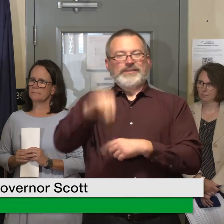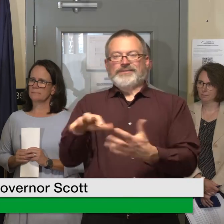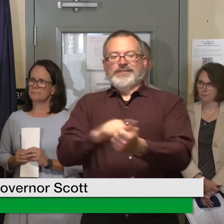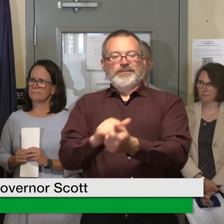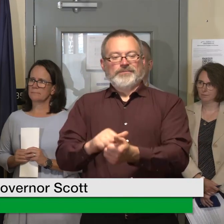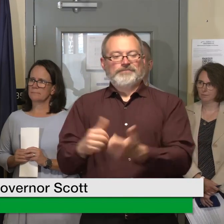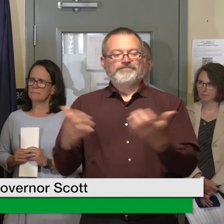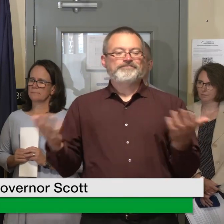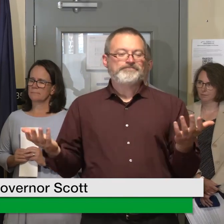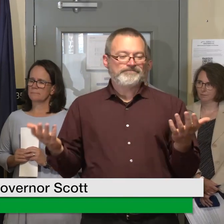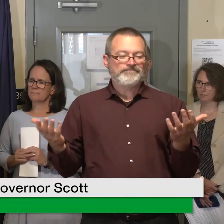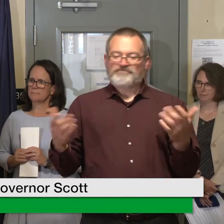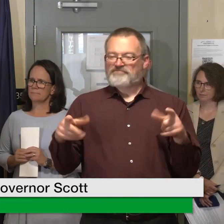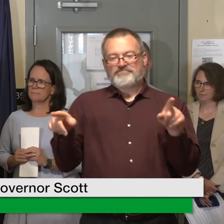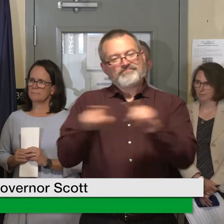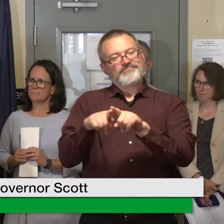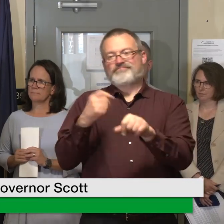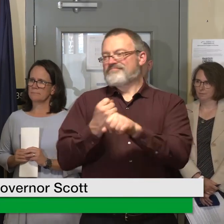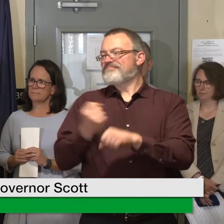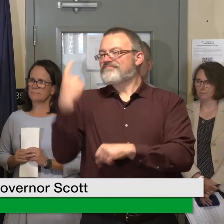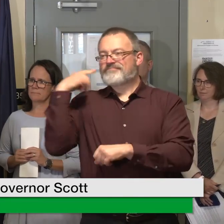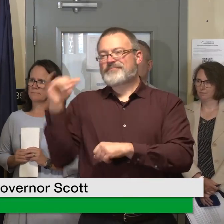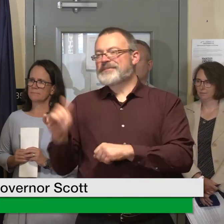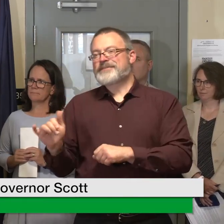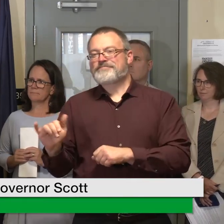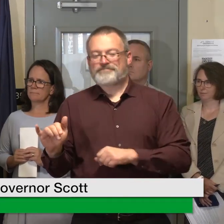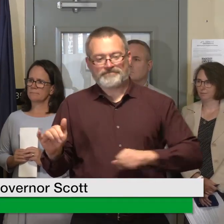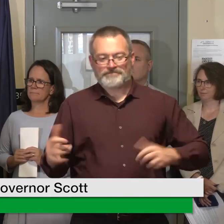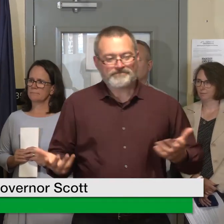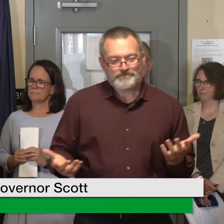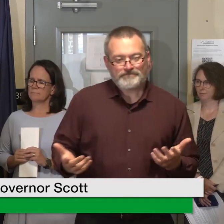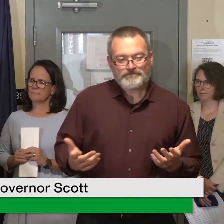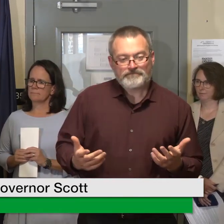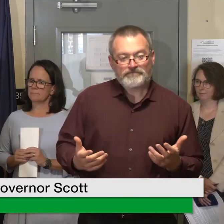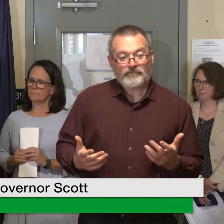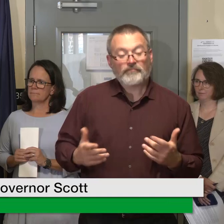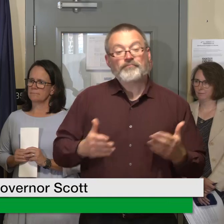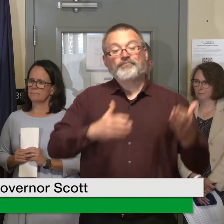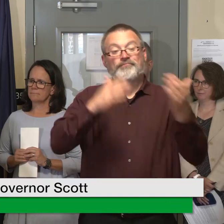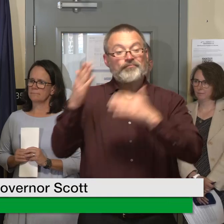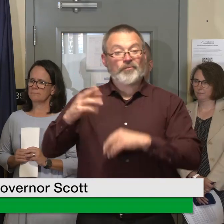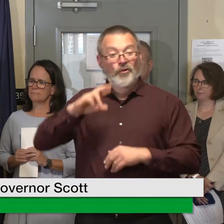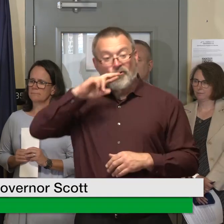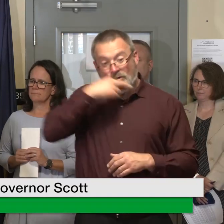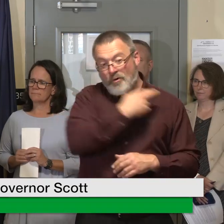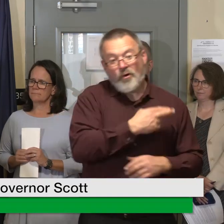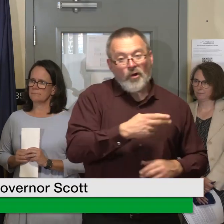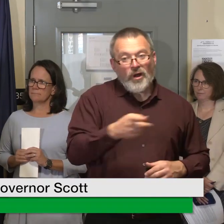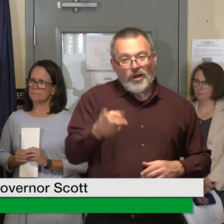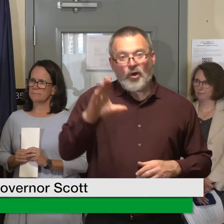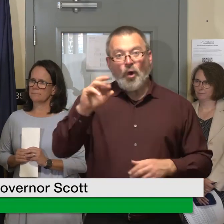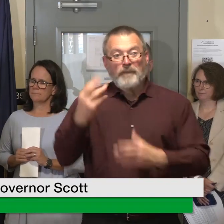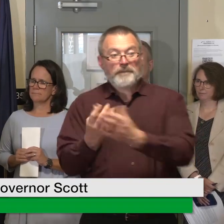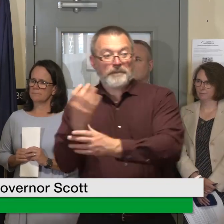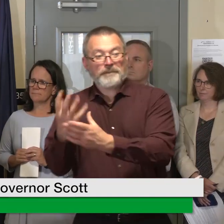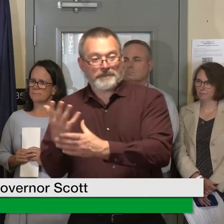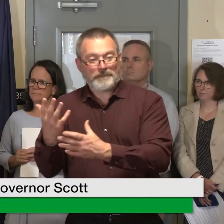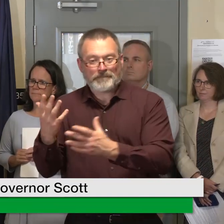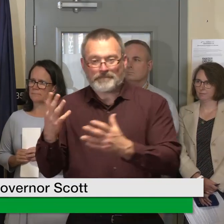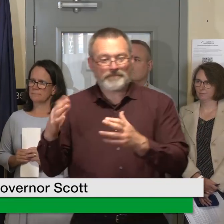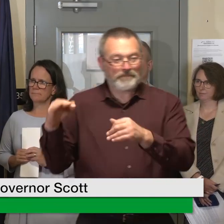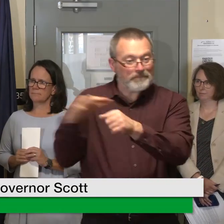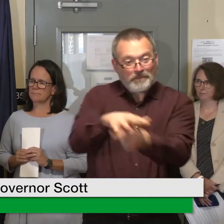year. You're gonna see the corn crop being damaged along Missisquoi,